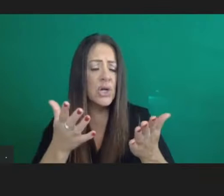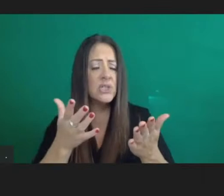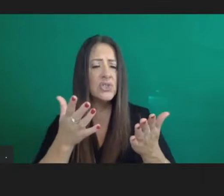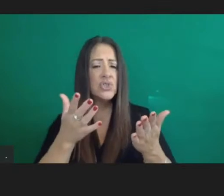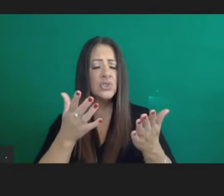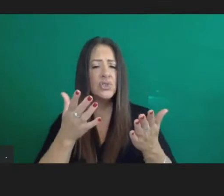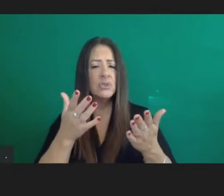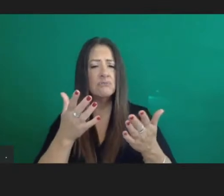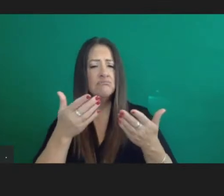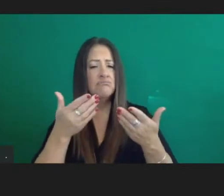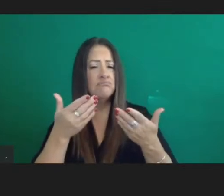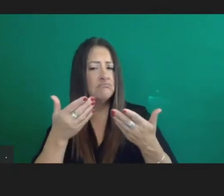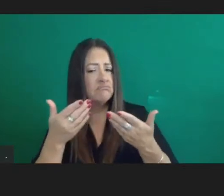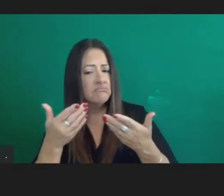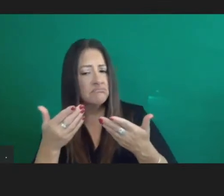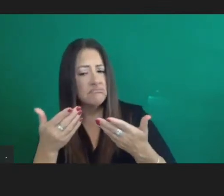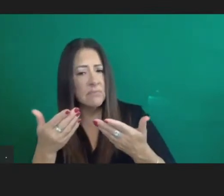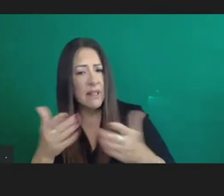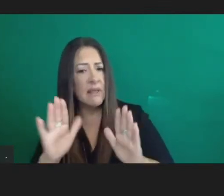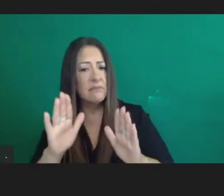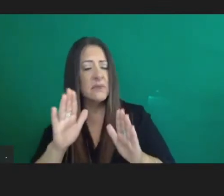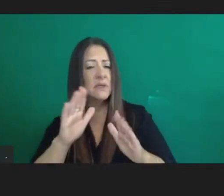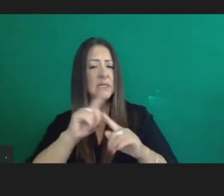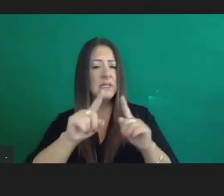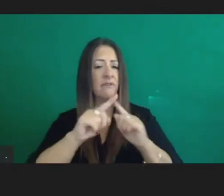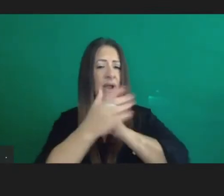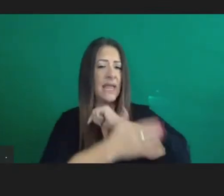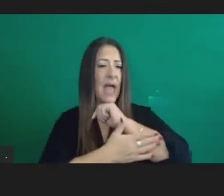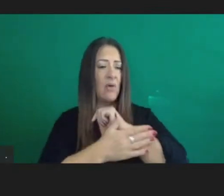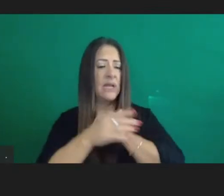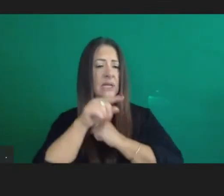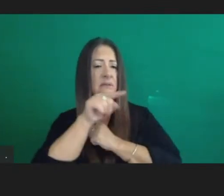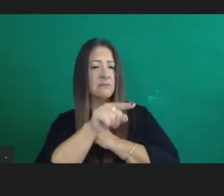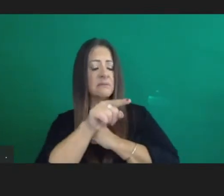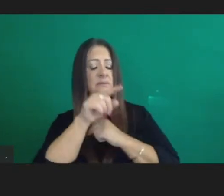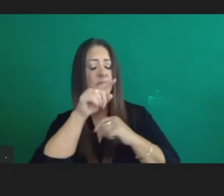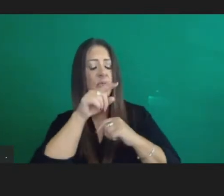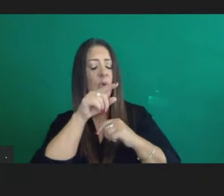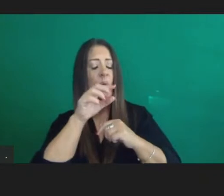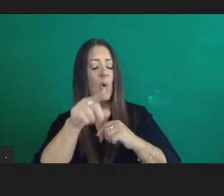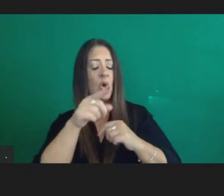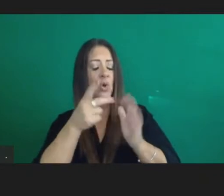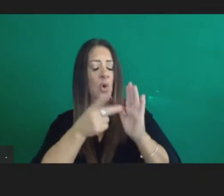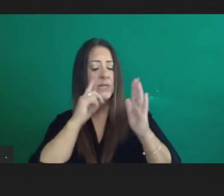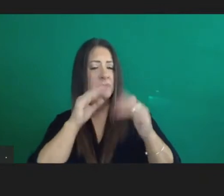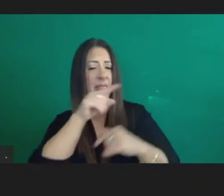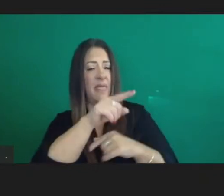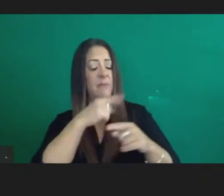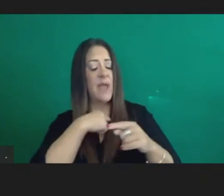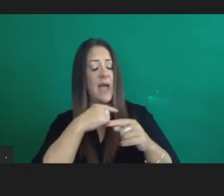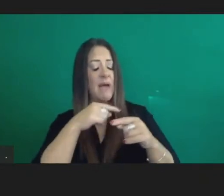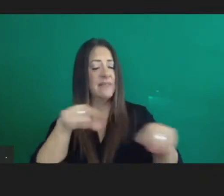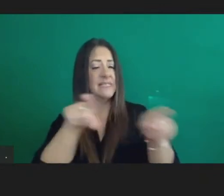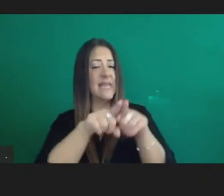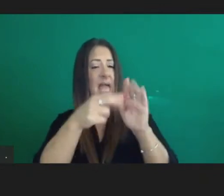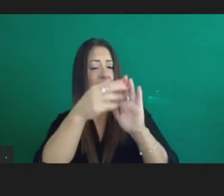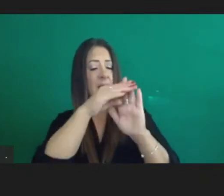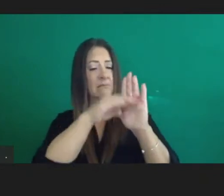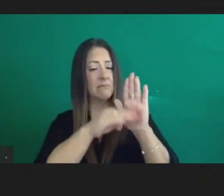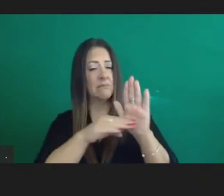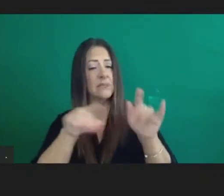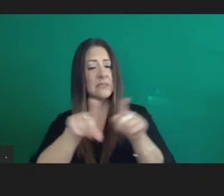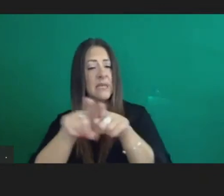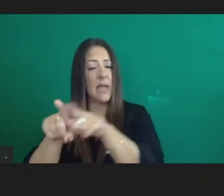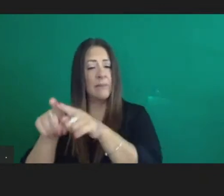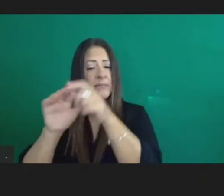jurisdictions to update their guidance and bring it in line with what you guys are saying at the state level? Yeah, so I'll deal with both of those, Sophia. Thank